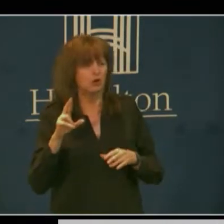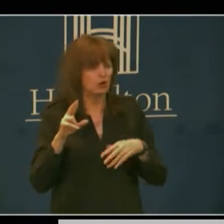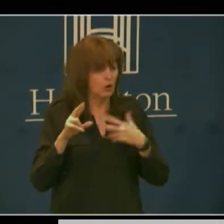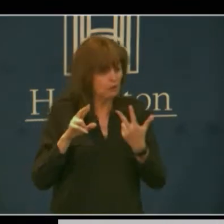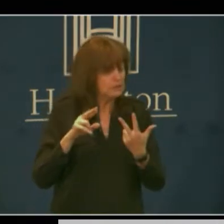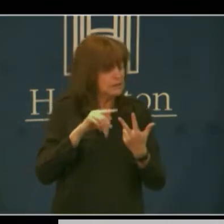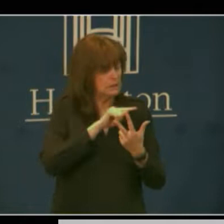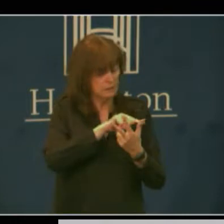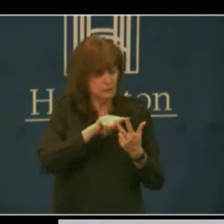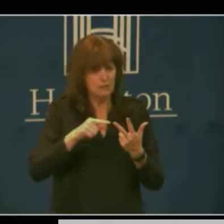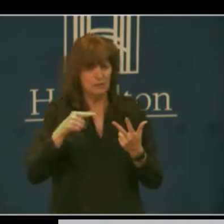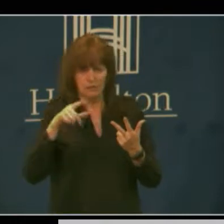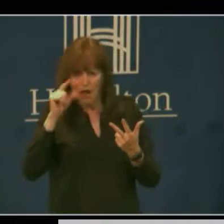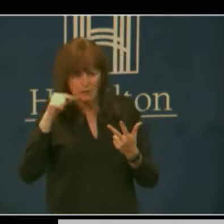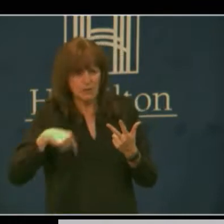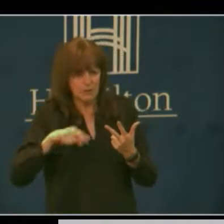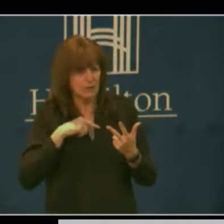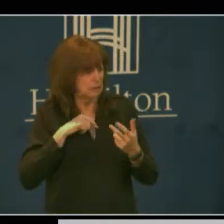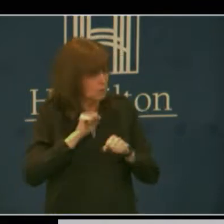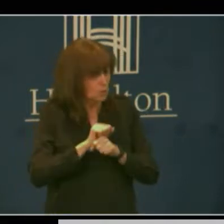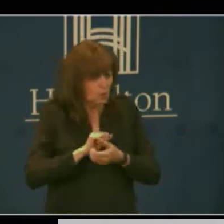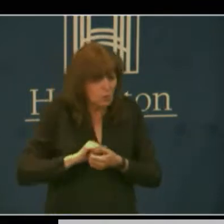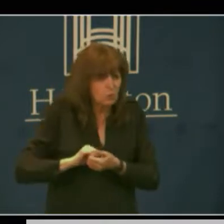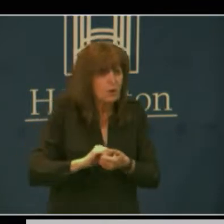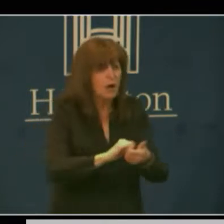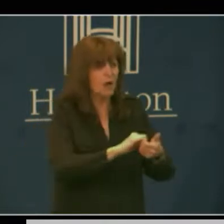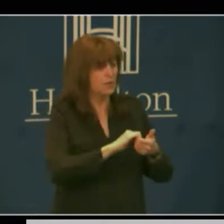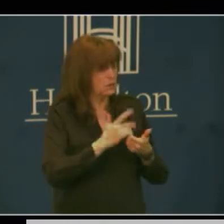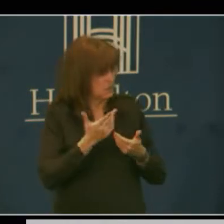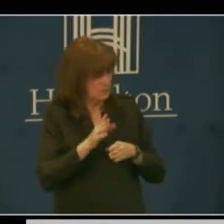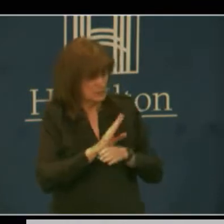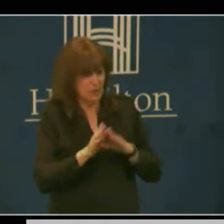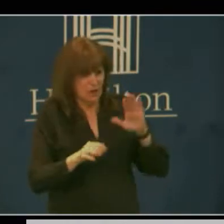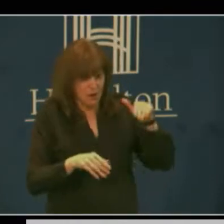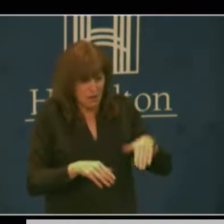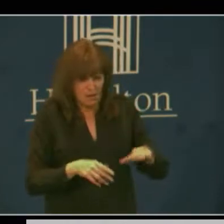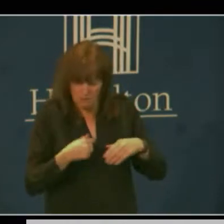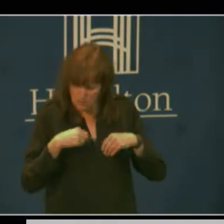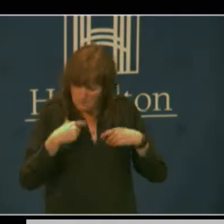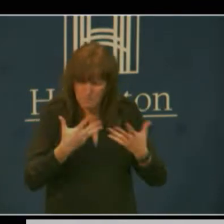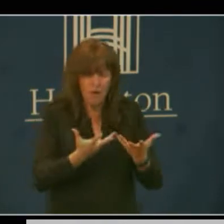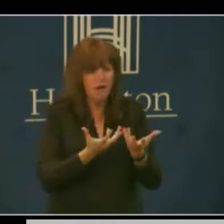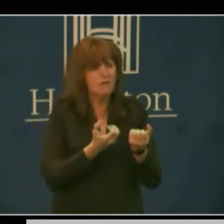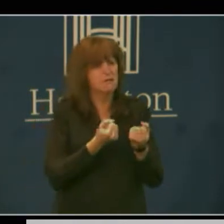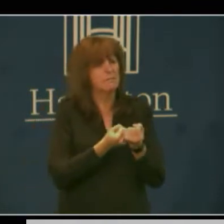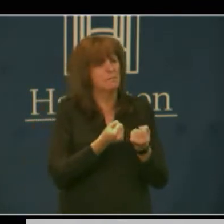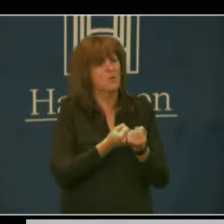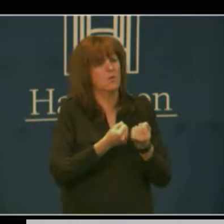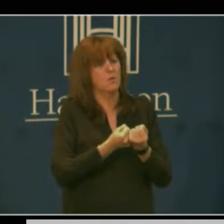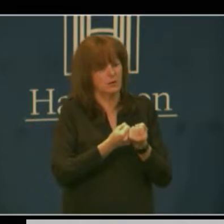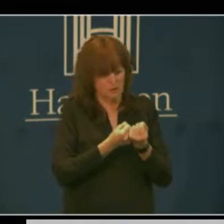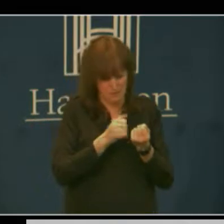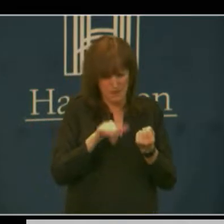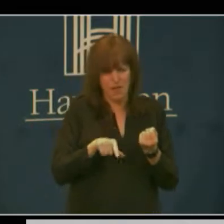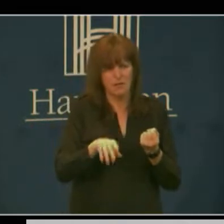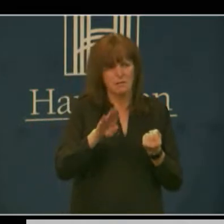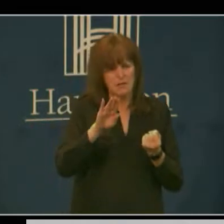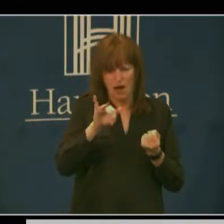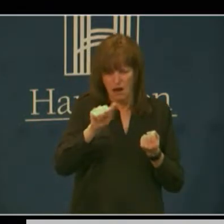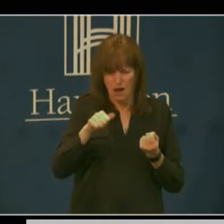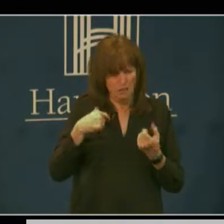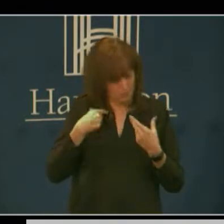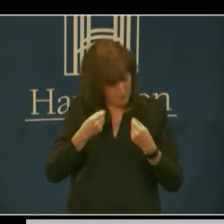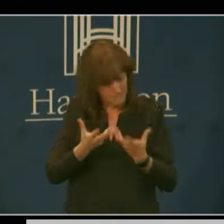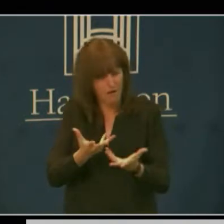on things that can be done to help the businesses currently. The BIAs and others are all participating, and I think that's very important